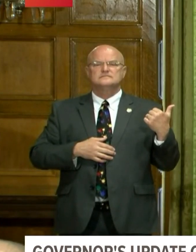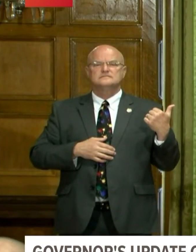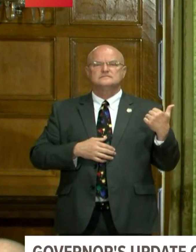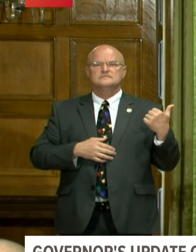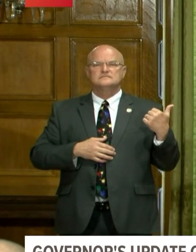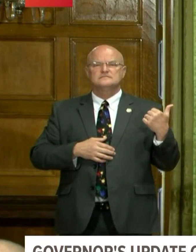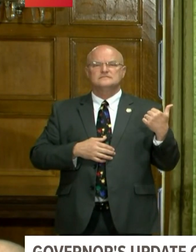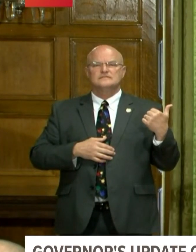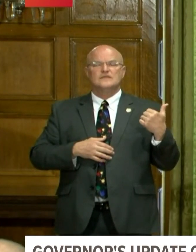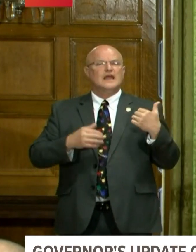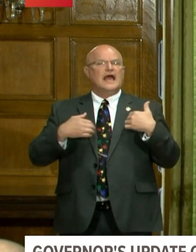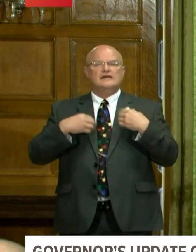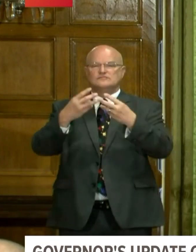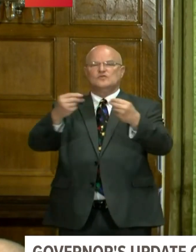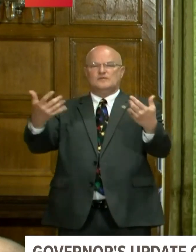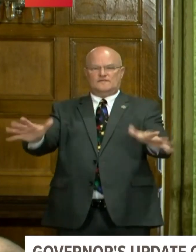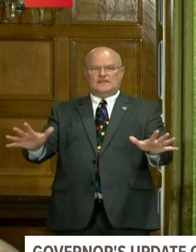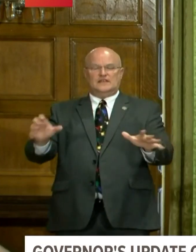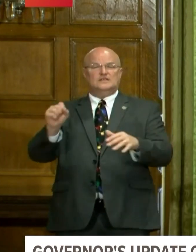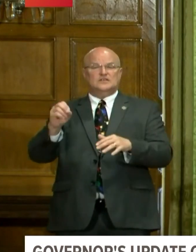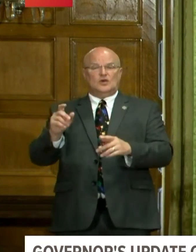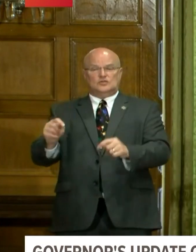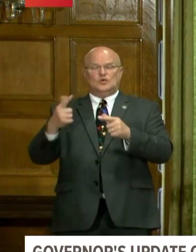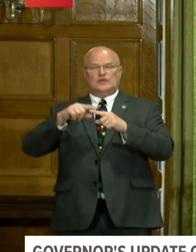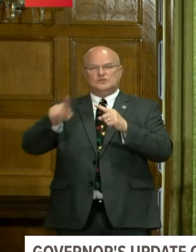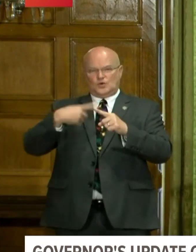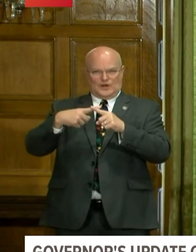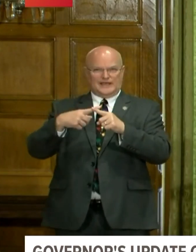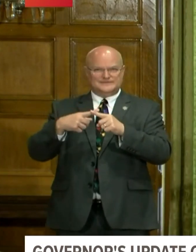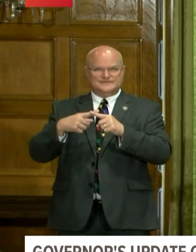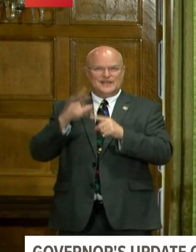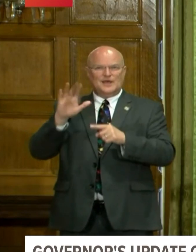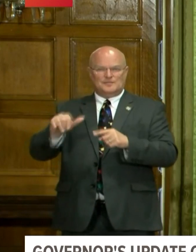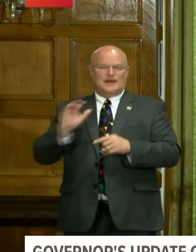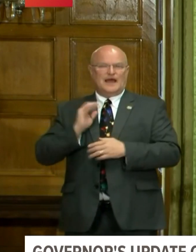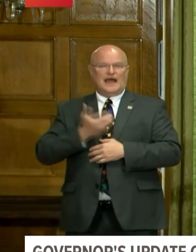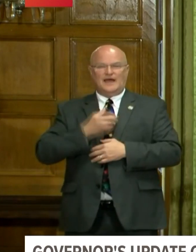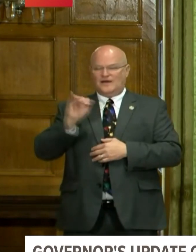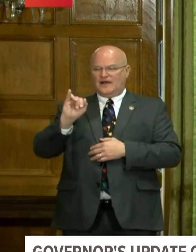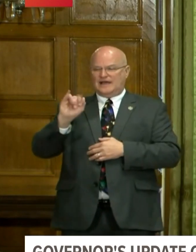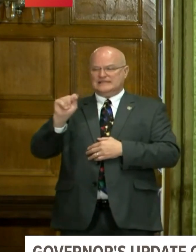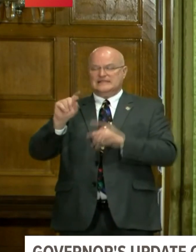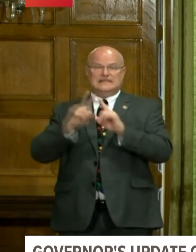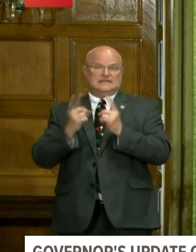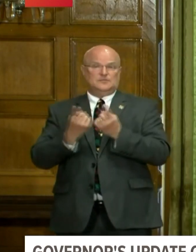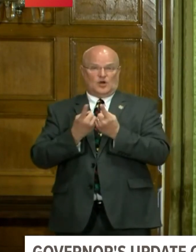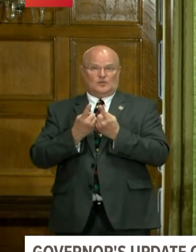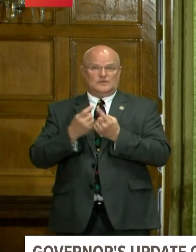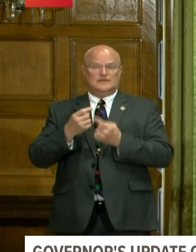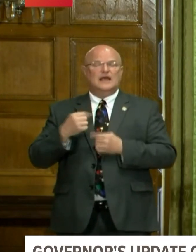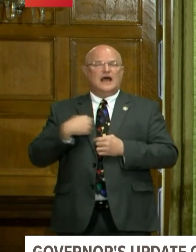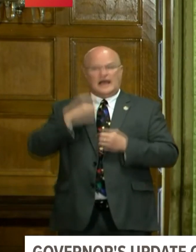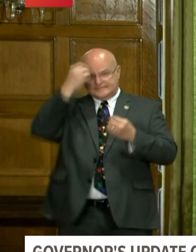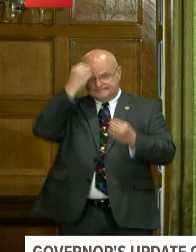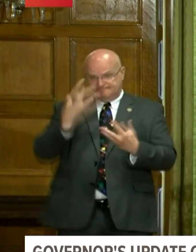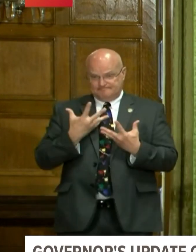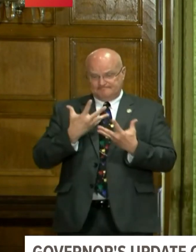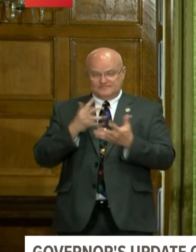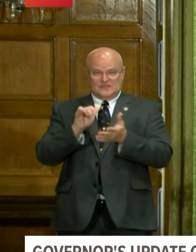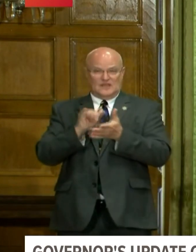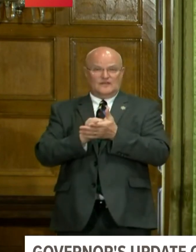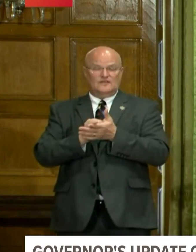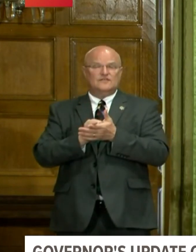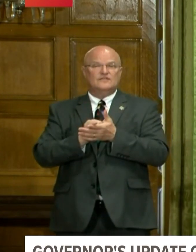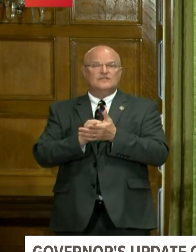all? They've got it remedied. And so it was a quick turnaround by their IT department. I got notification of